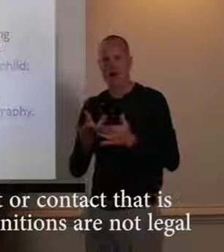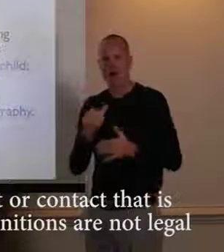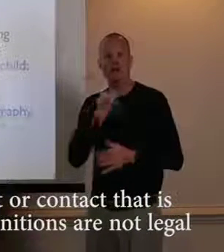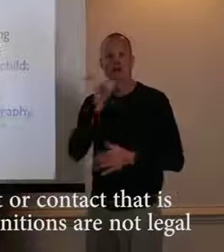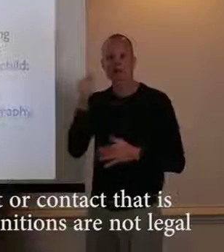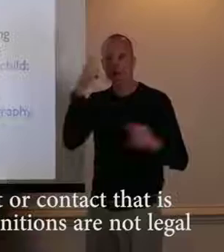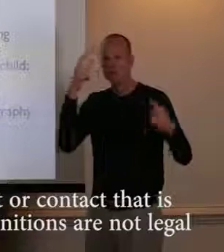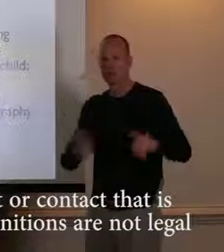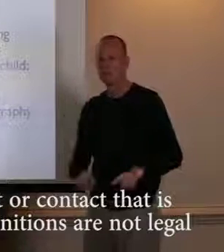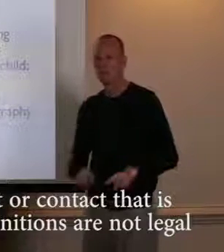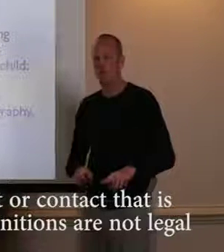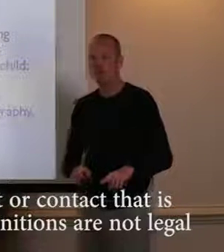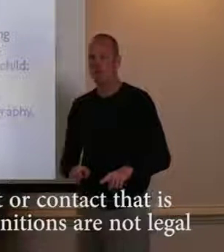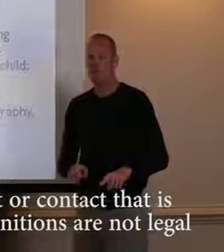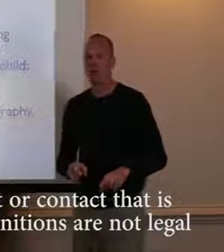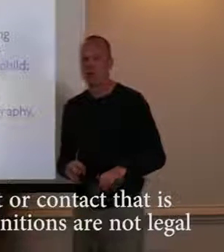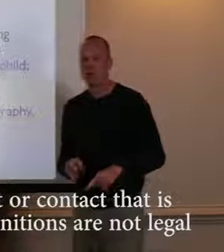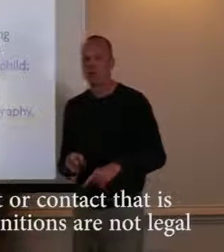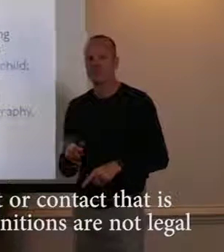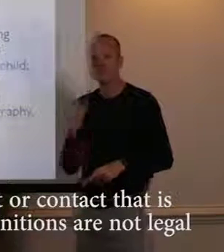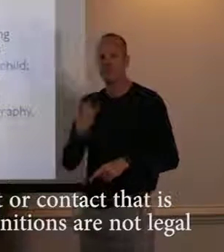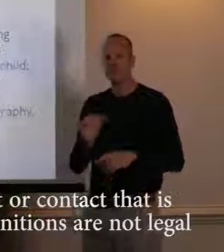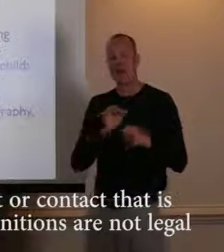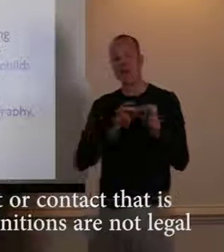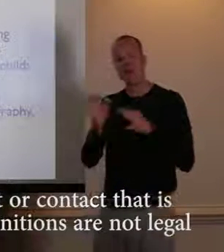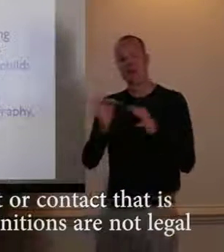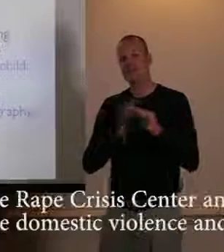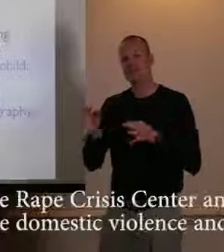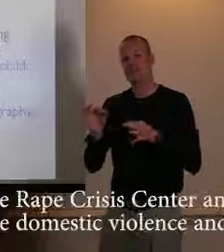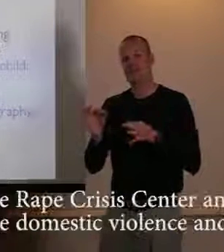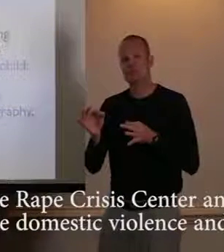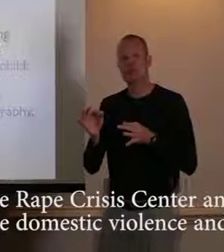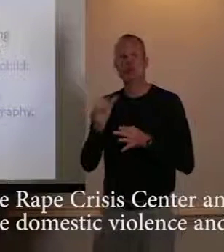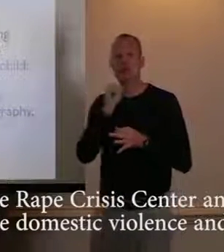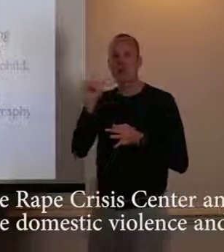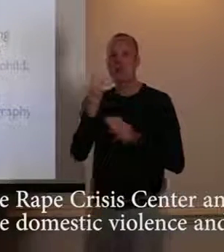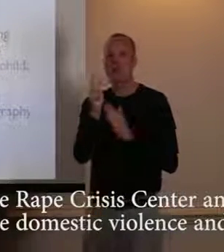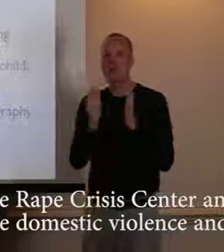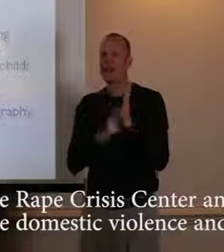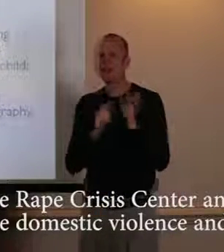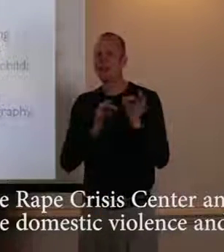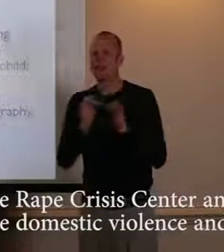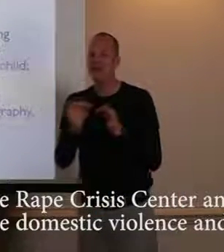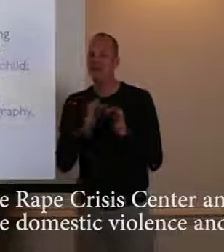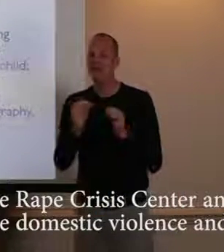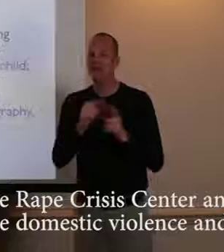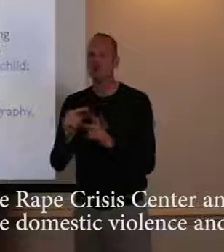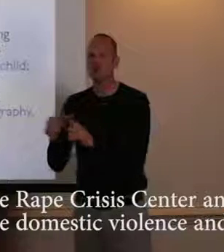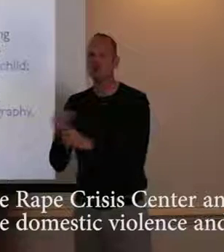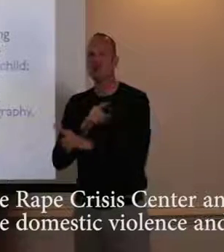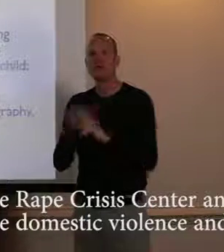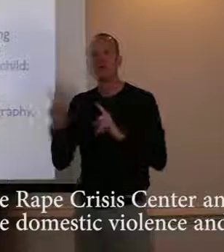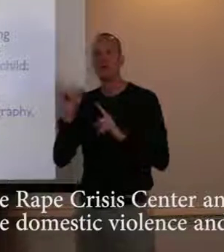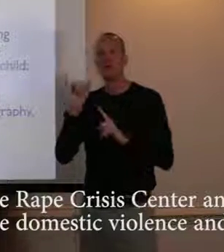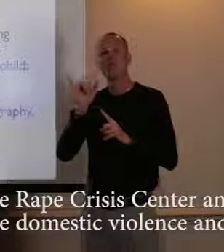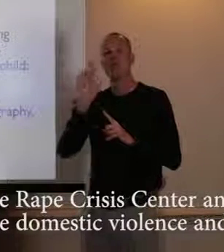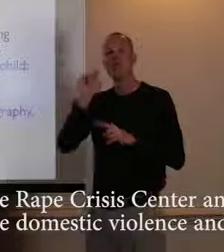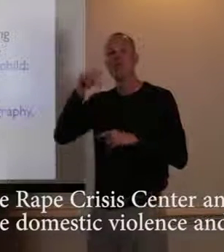non-consensual. These definitions are not legal definitions. This is how the Rape Crisis Center and the majority of those